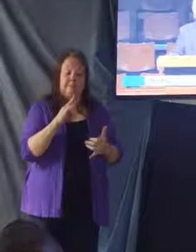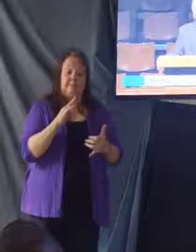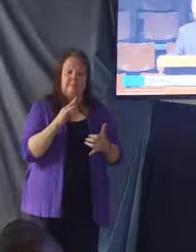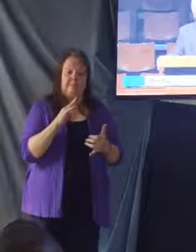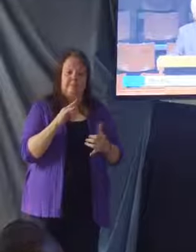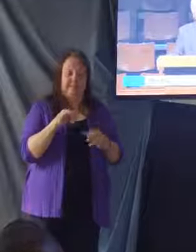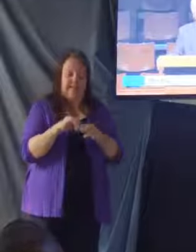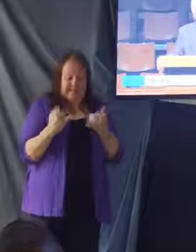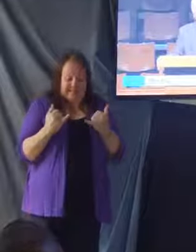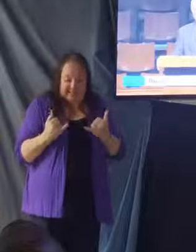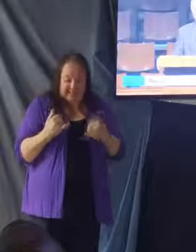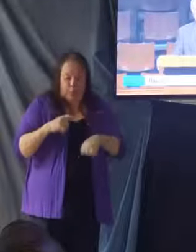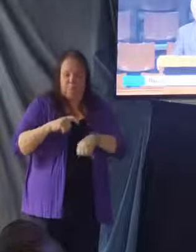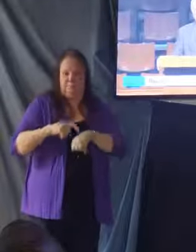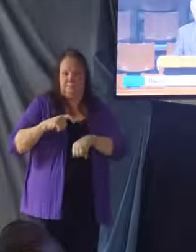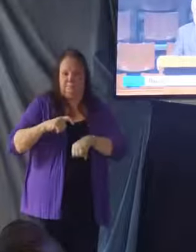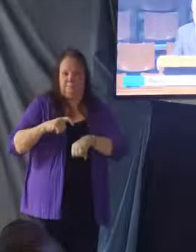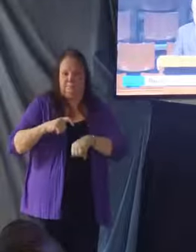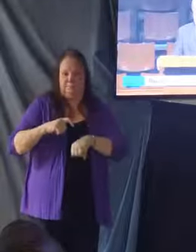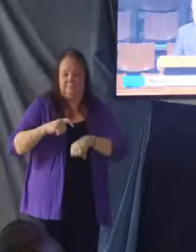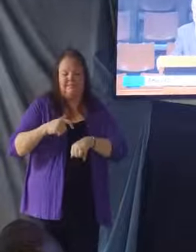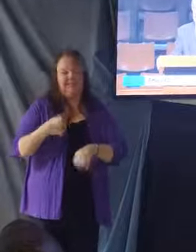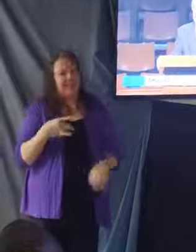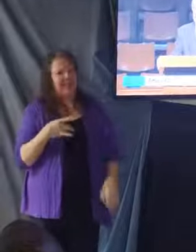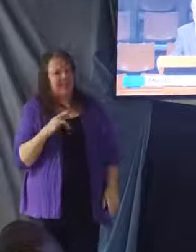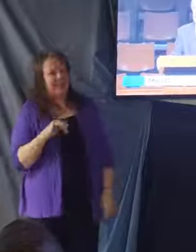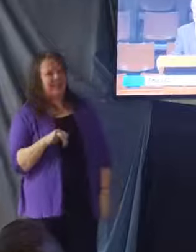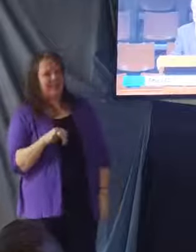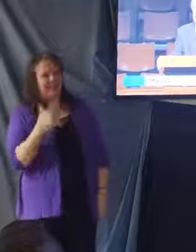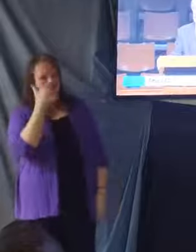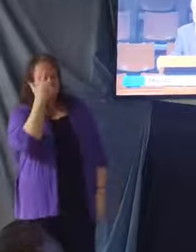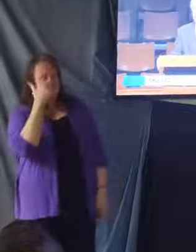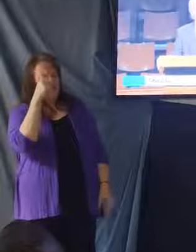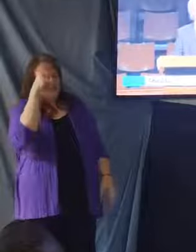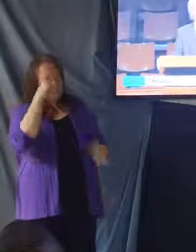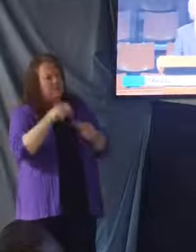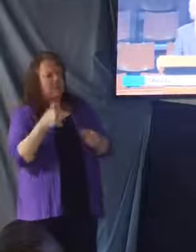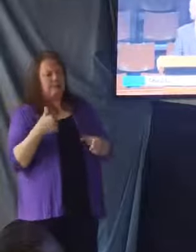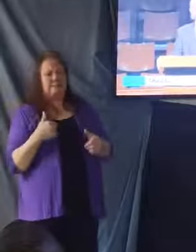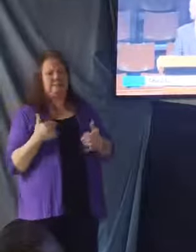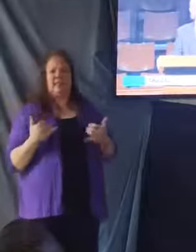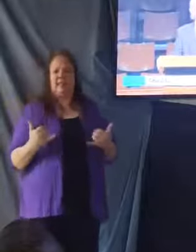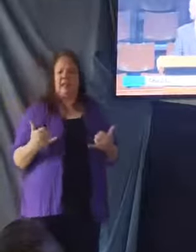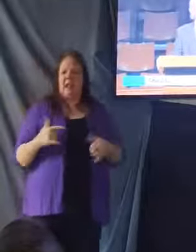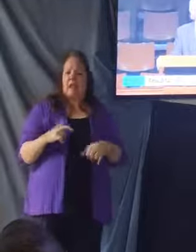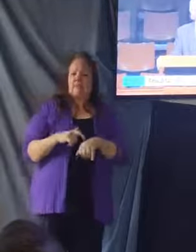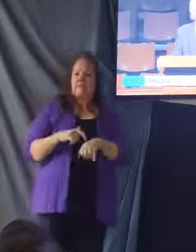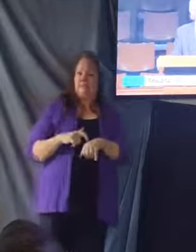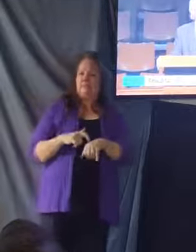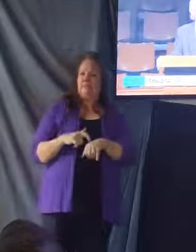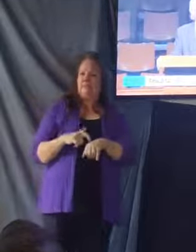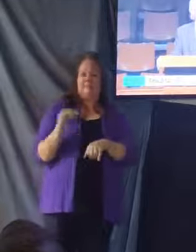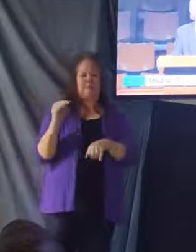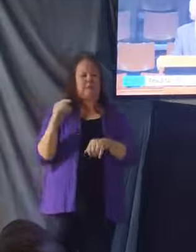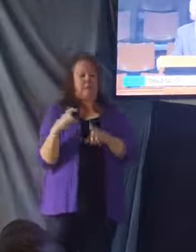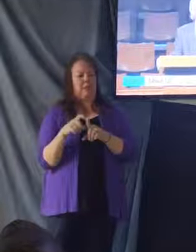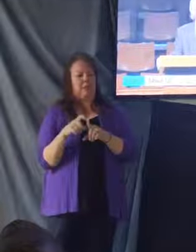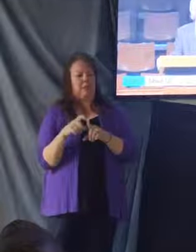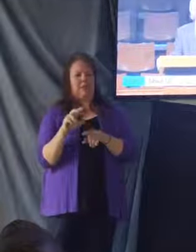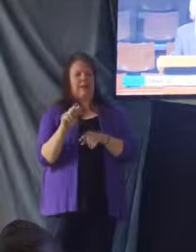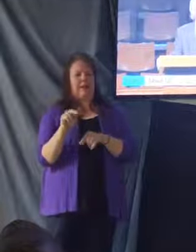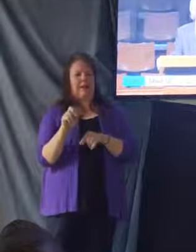the now age. And I like that because it reminds you, the present age, Because there's something about that word